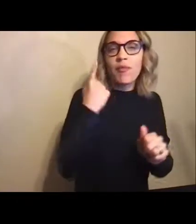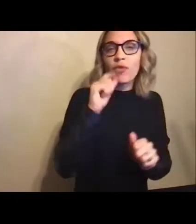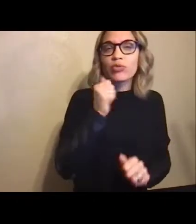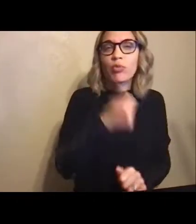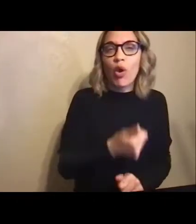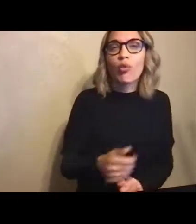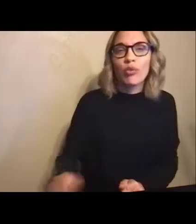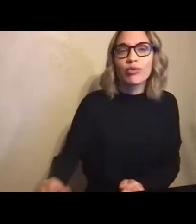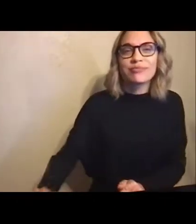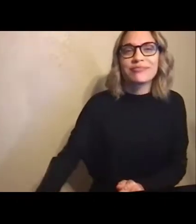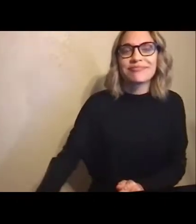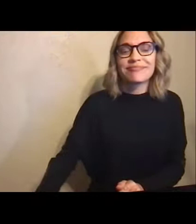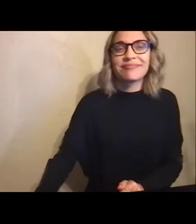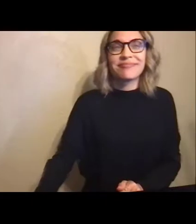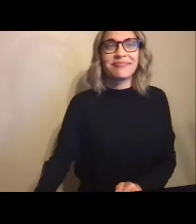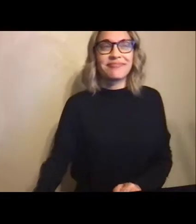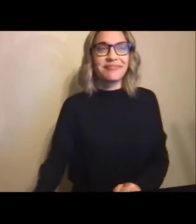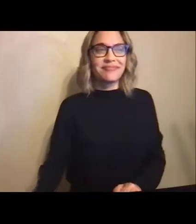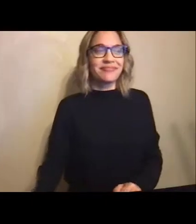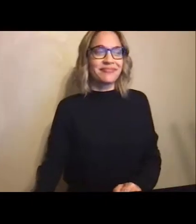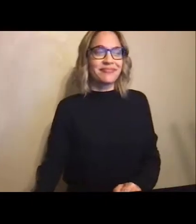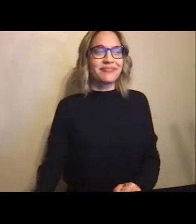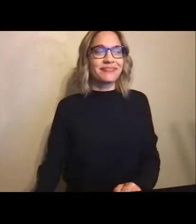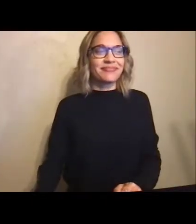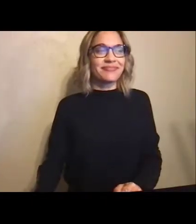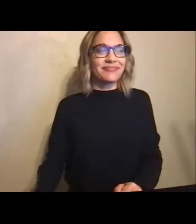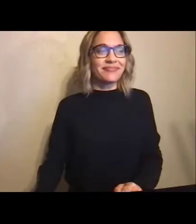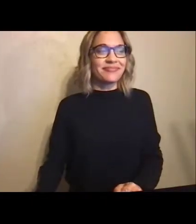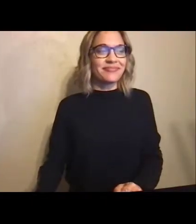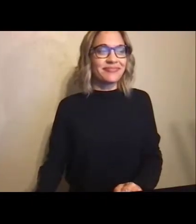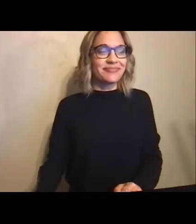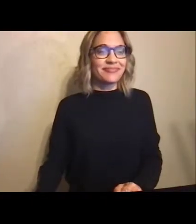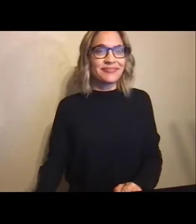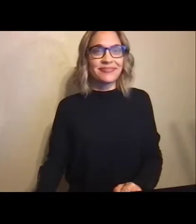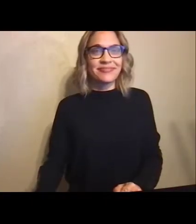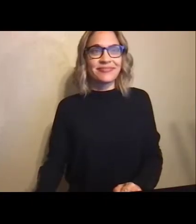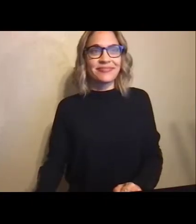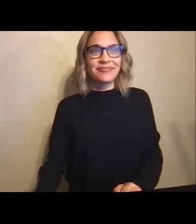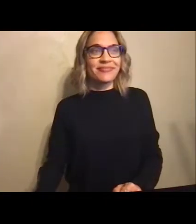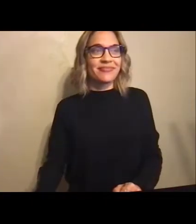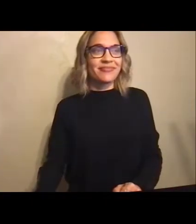tasks taken care of. Get yourself caught up for the next day.